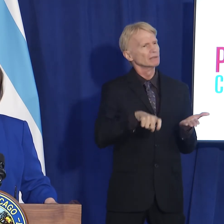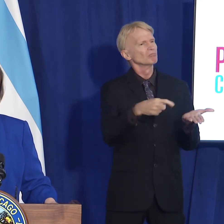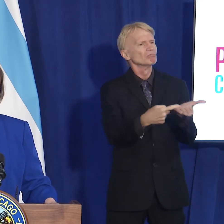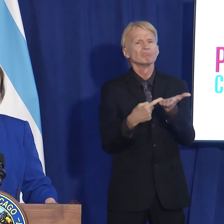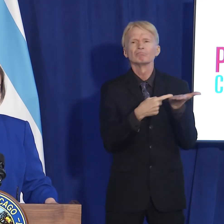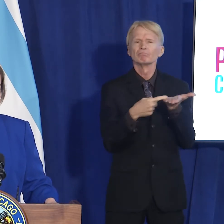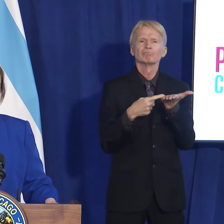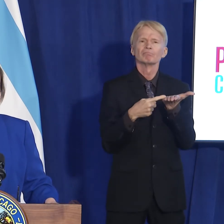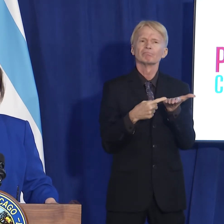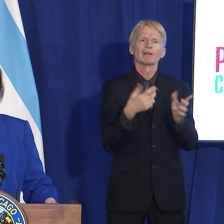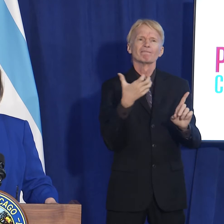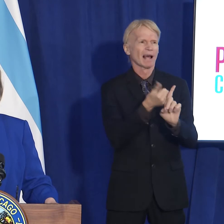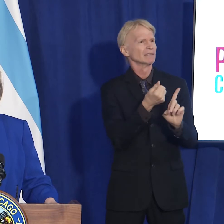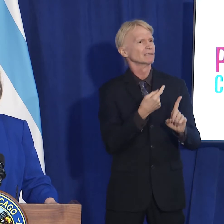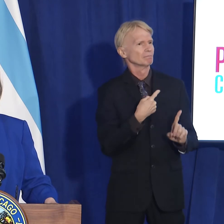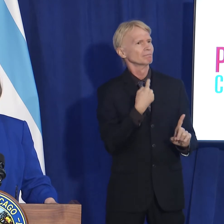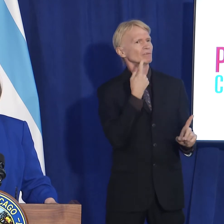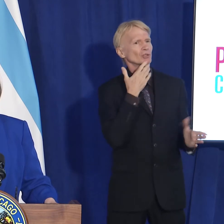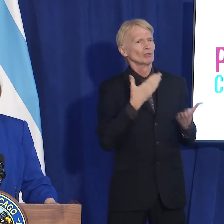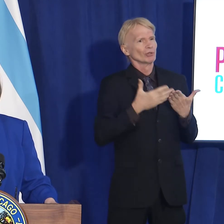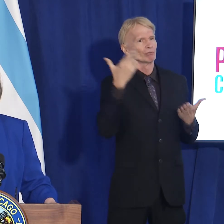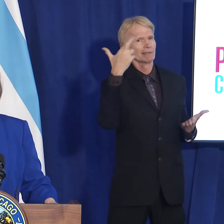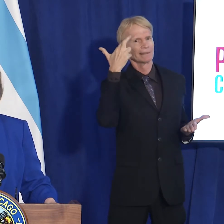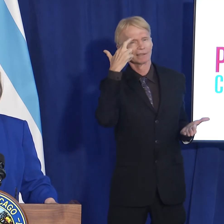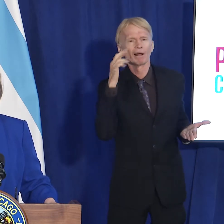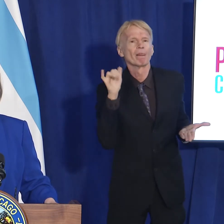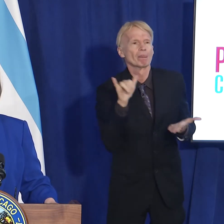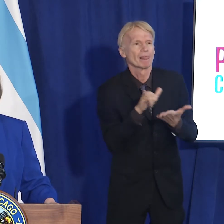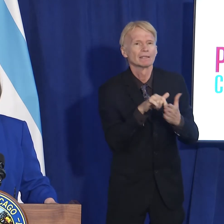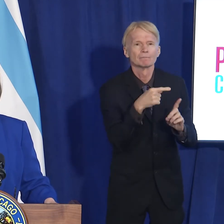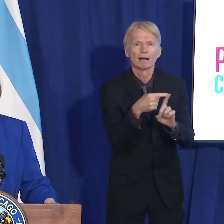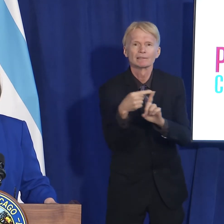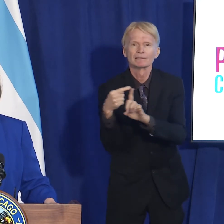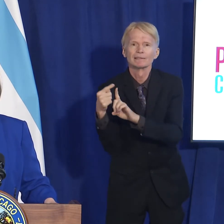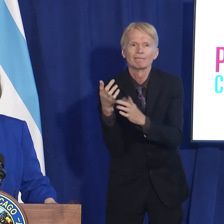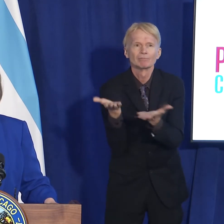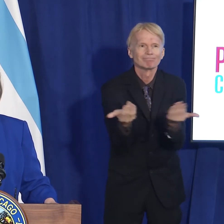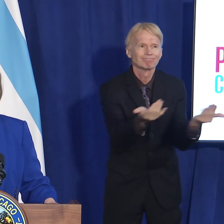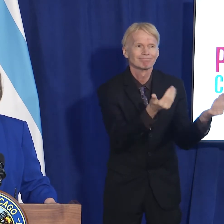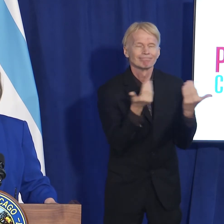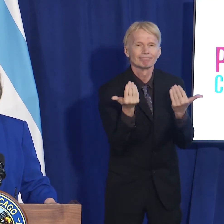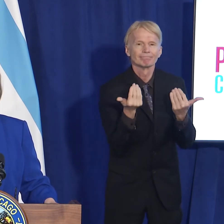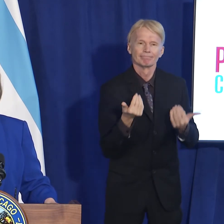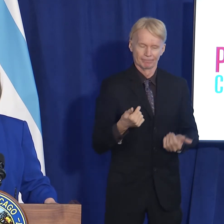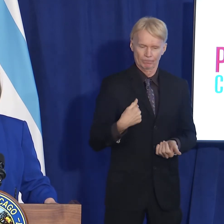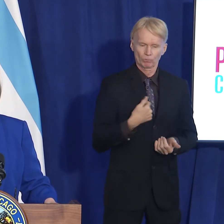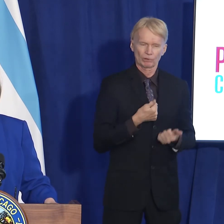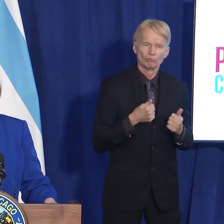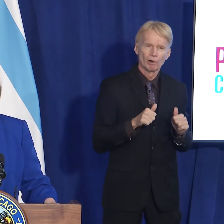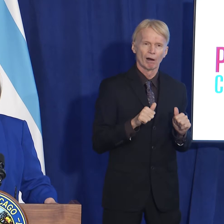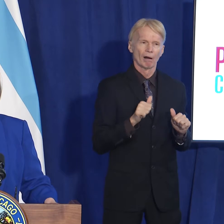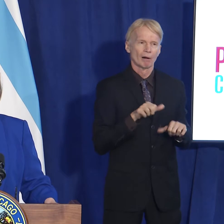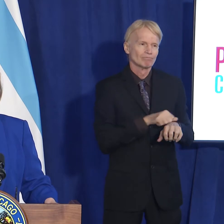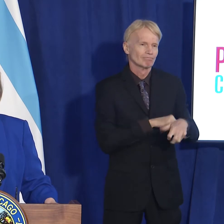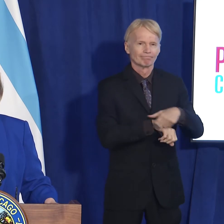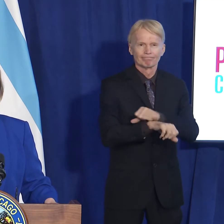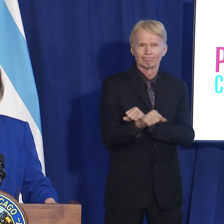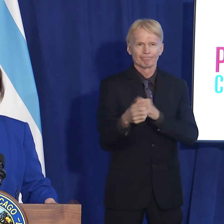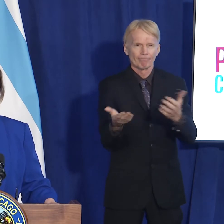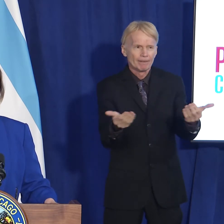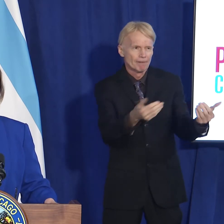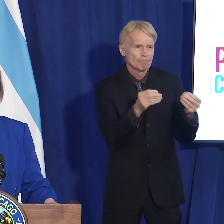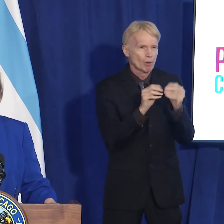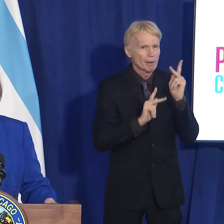is a good thing. We know that we are working a lot harder to get every vaccination at this point than we